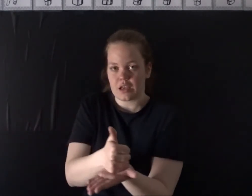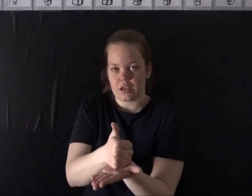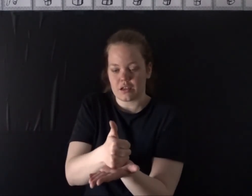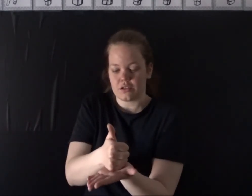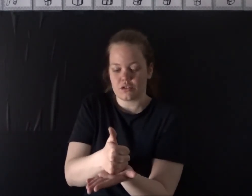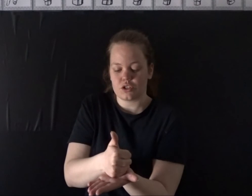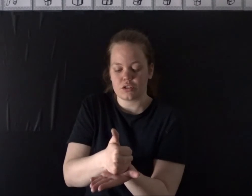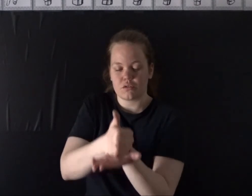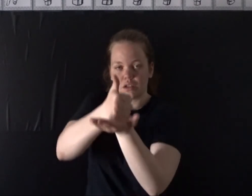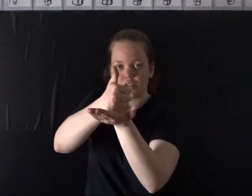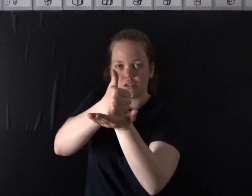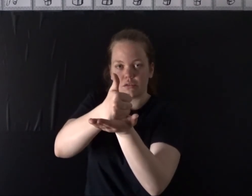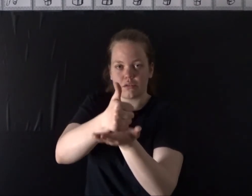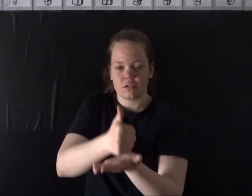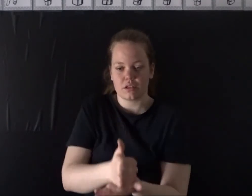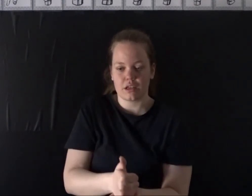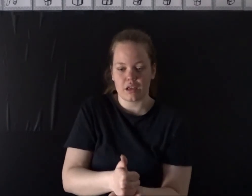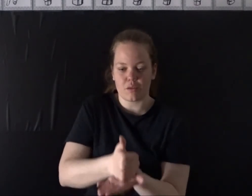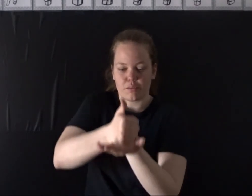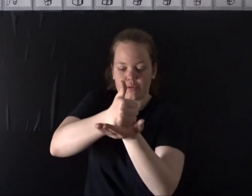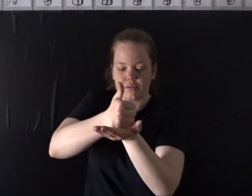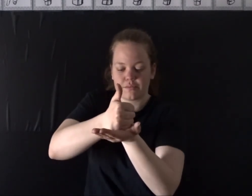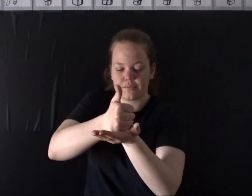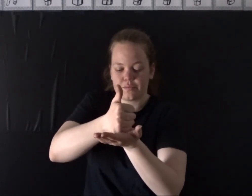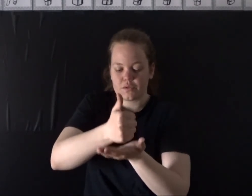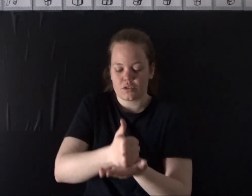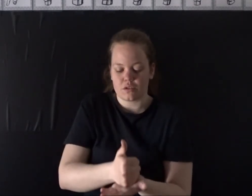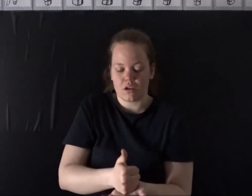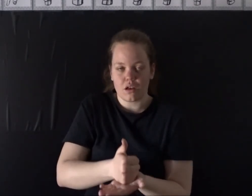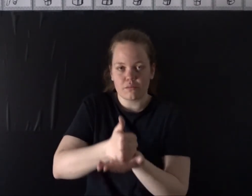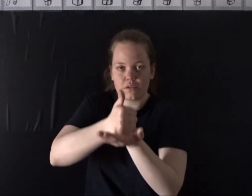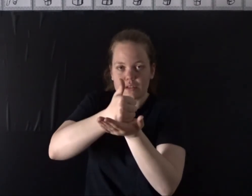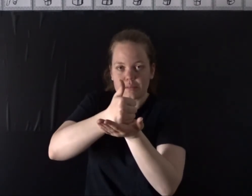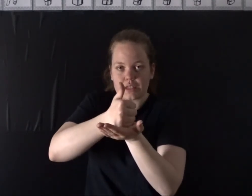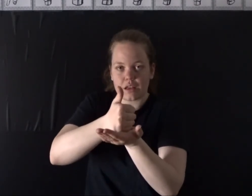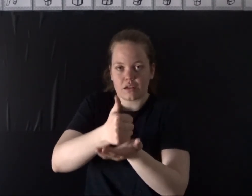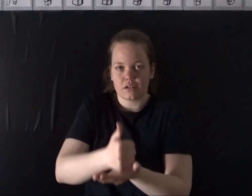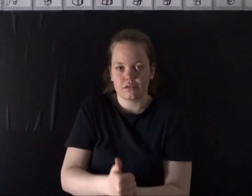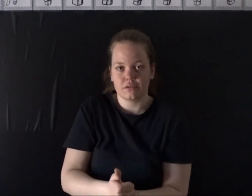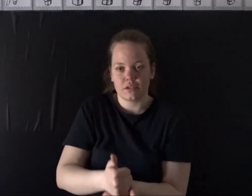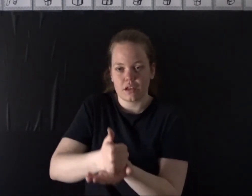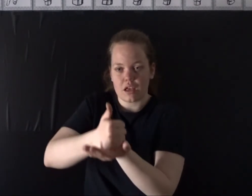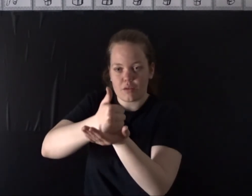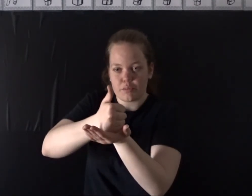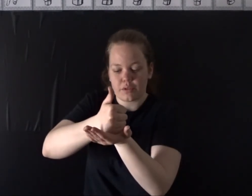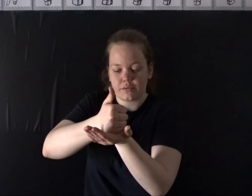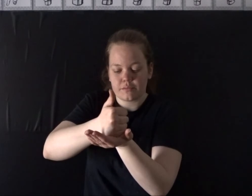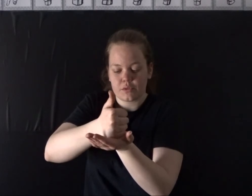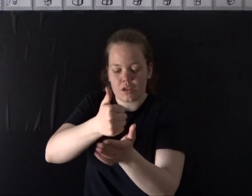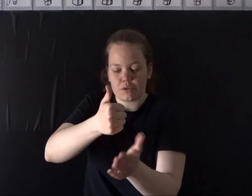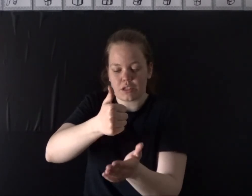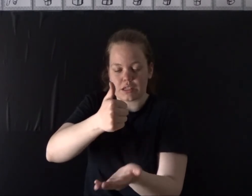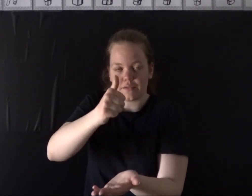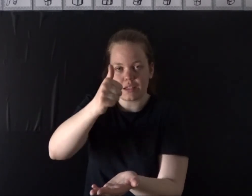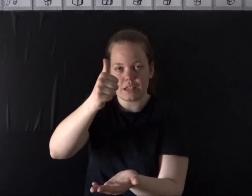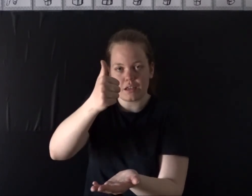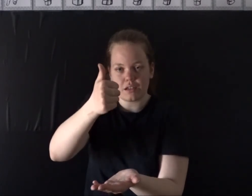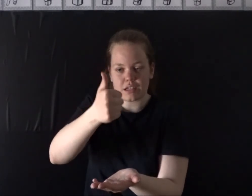and you're just going to help. So it all moves up together. Help. Almost as if this hand is helping